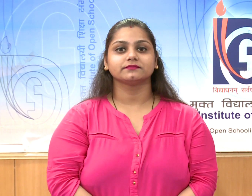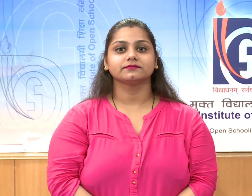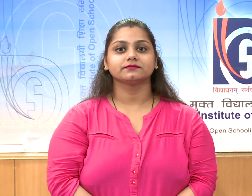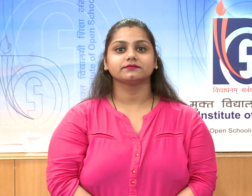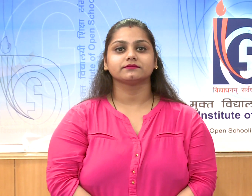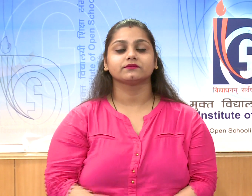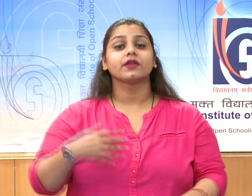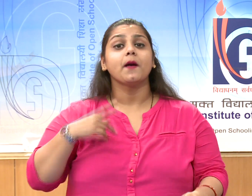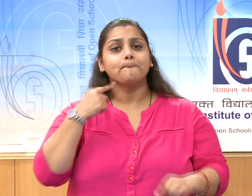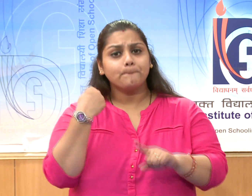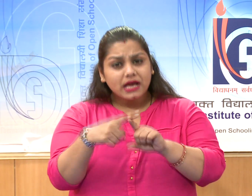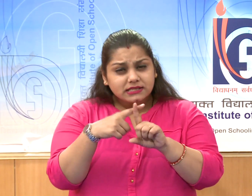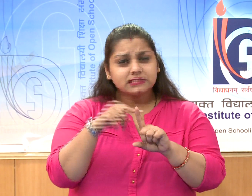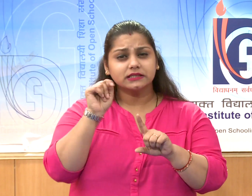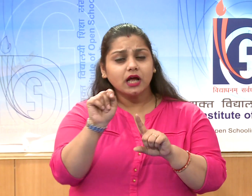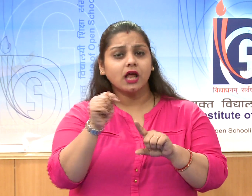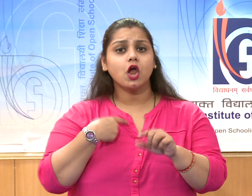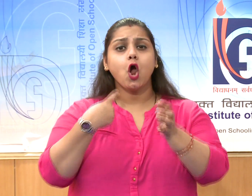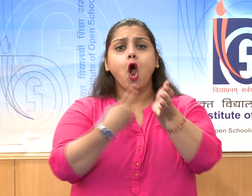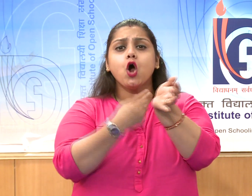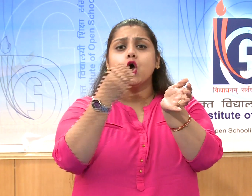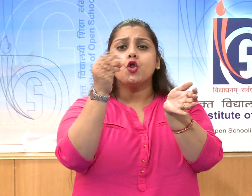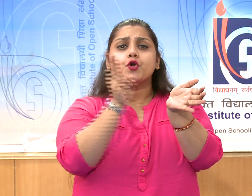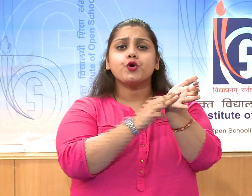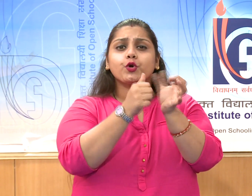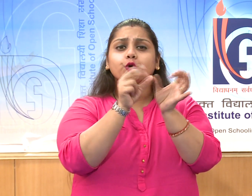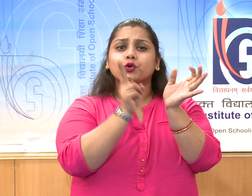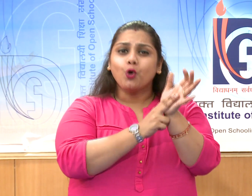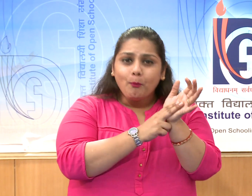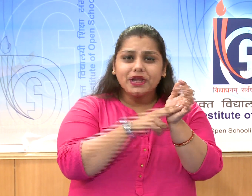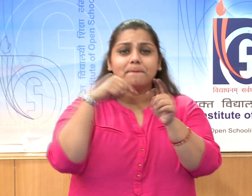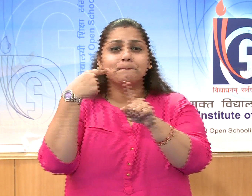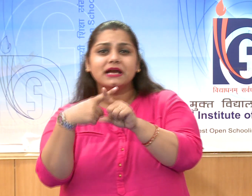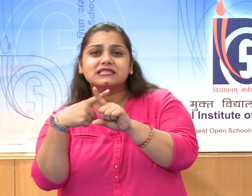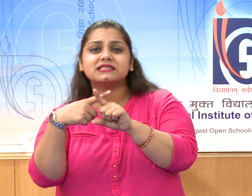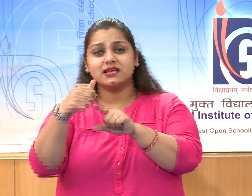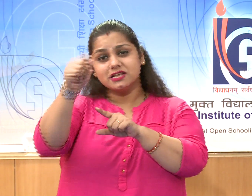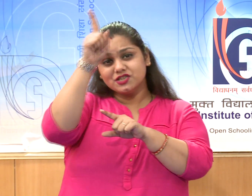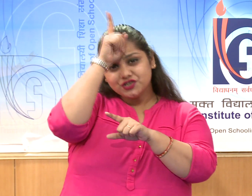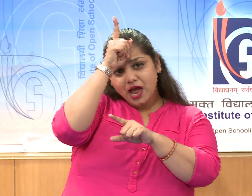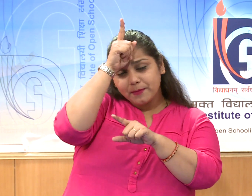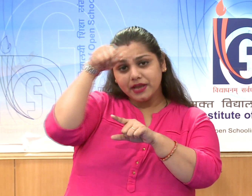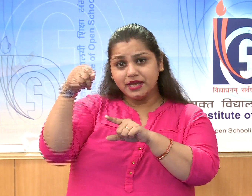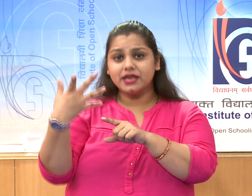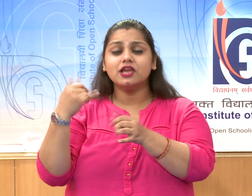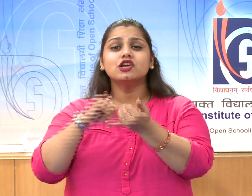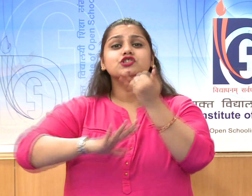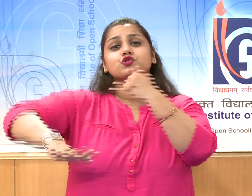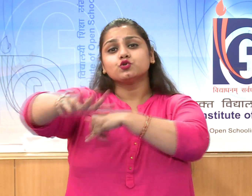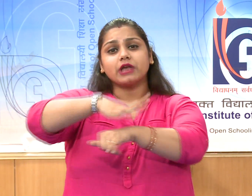In fact, Roman and Germanic societies came into close contact